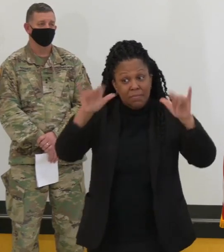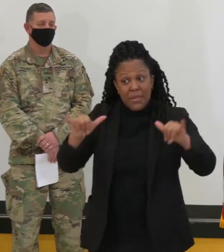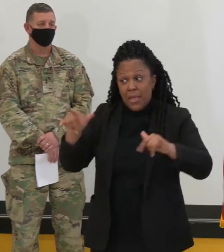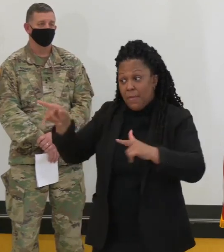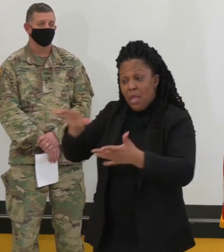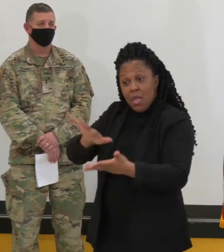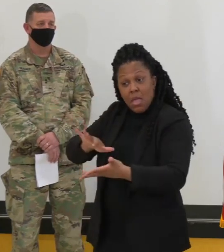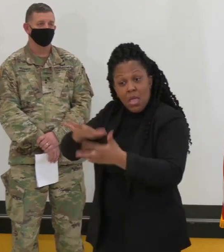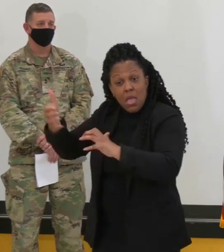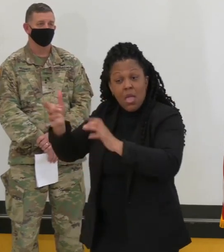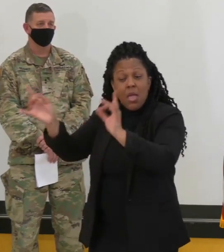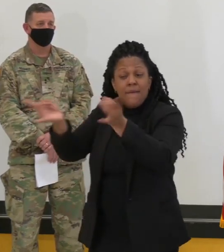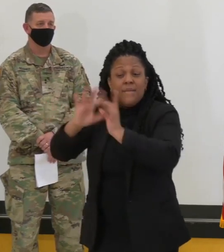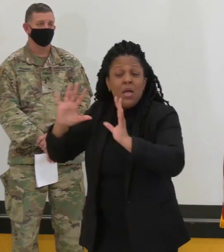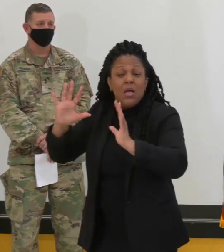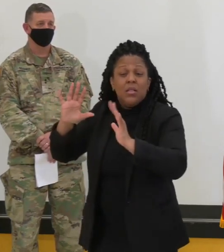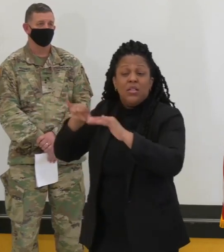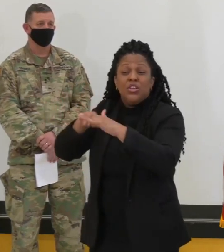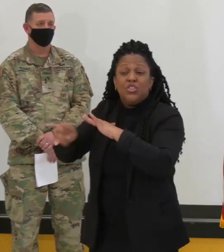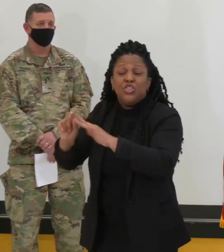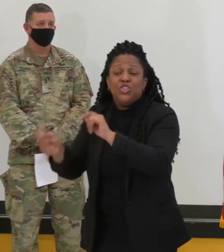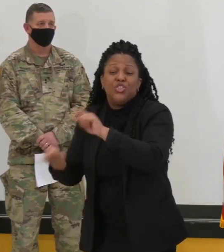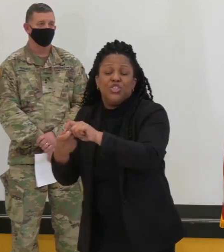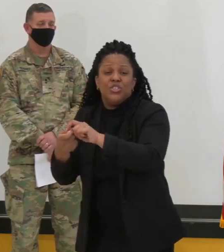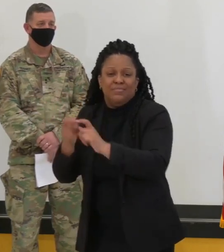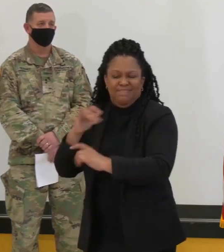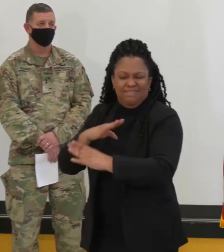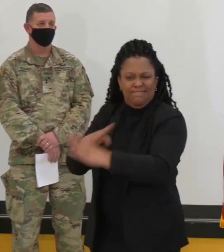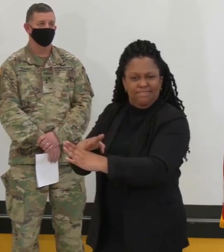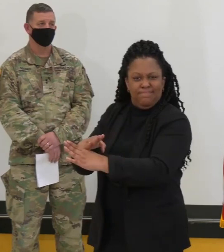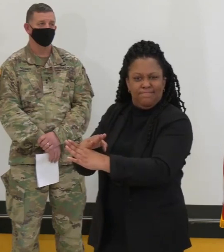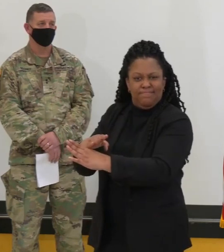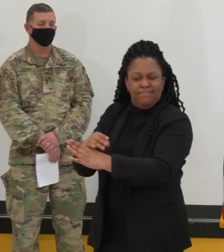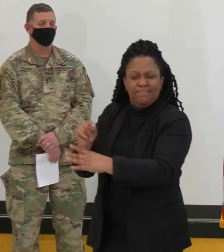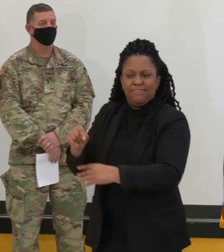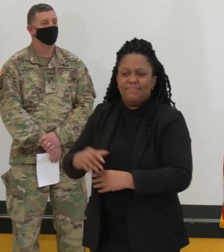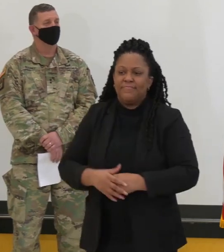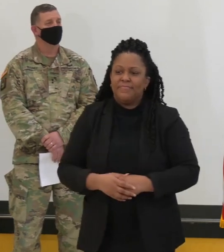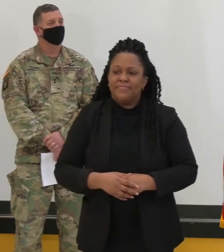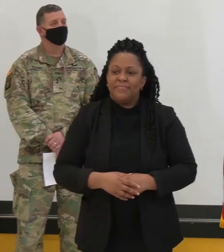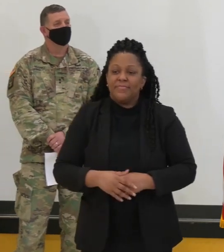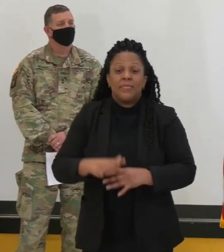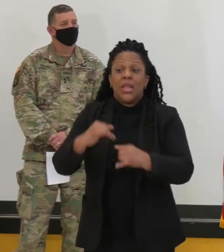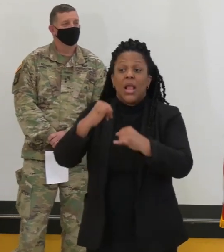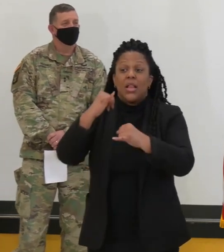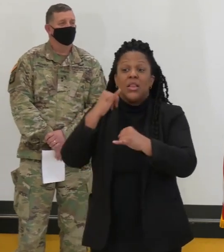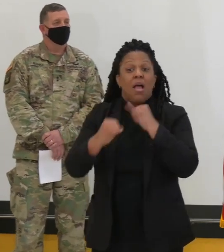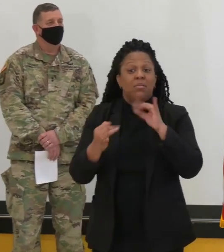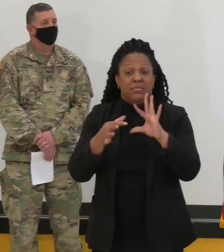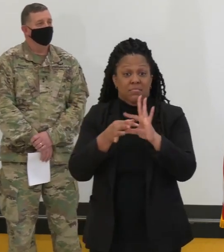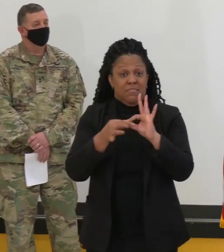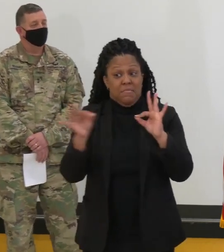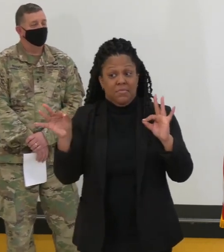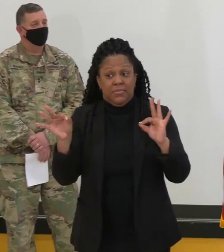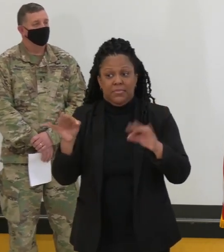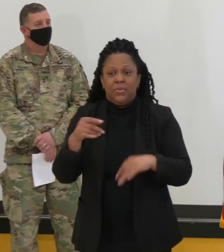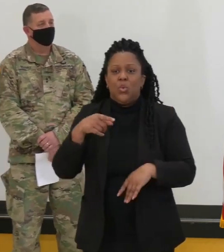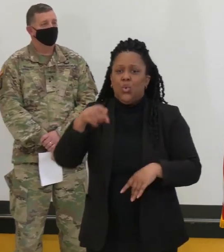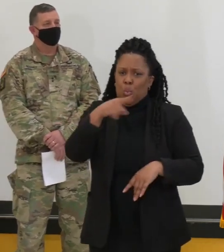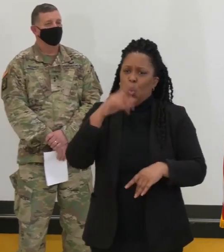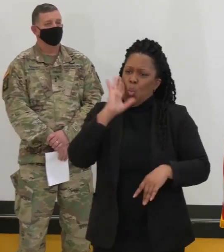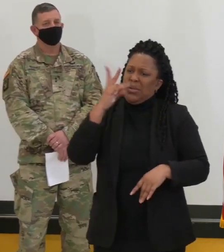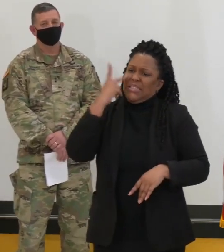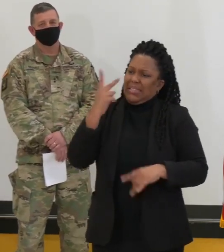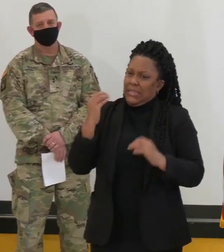dangerous activity, some of which we saw last night. And so the last thing I'll just say is you will see those resources, and there's been